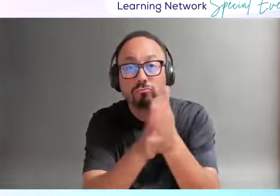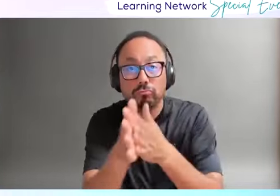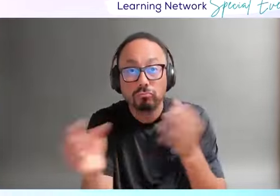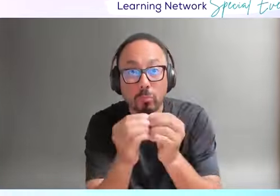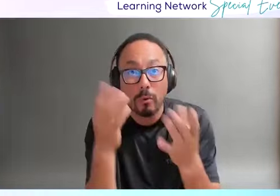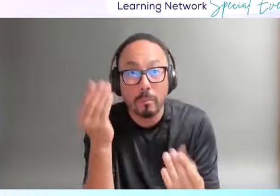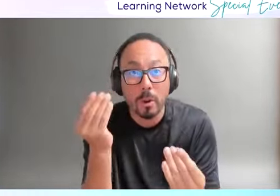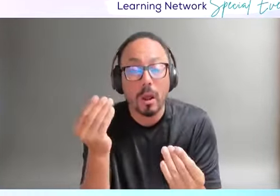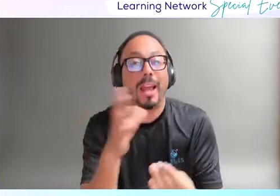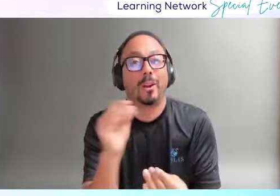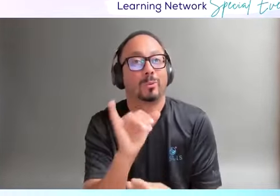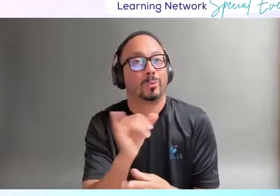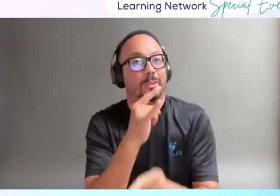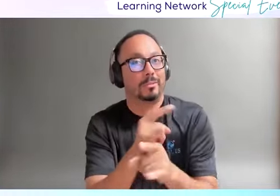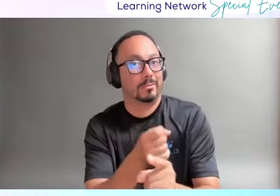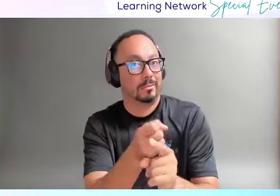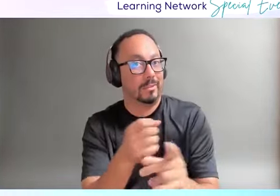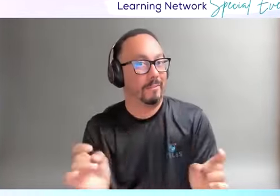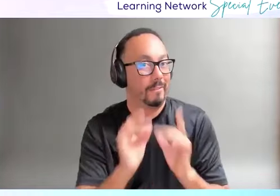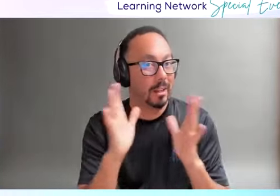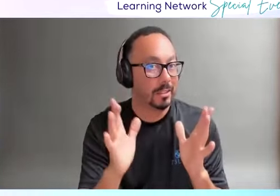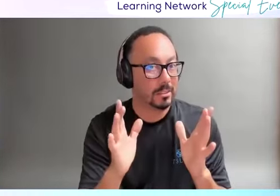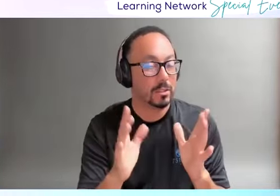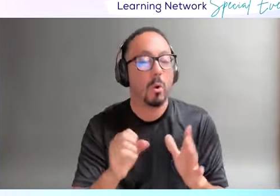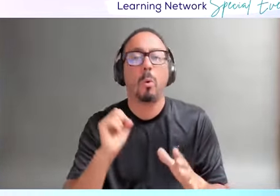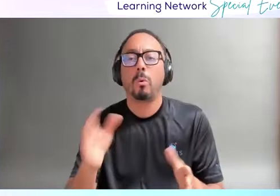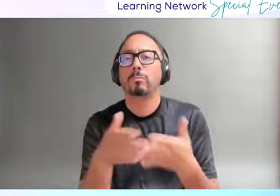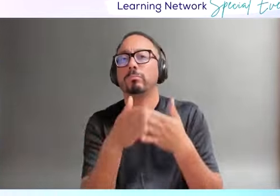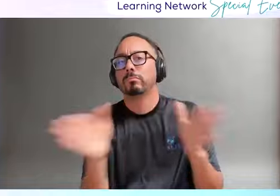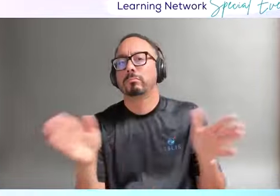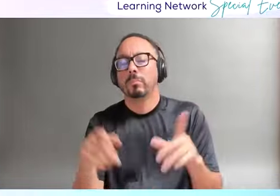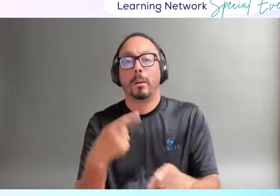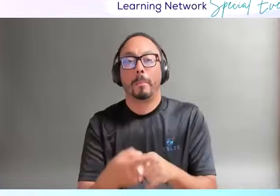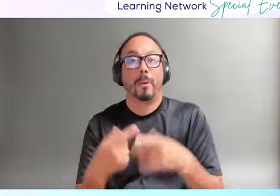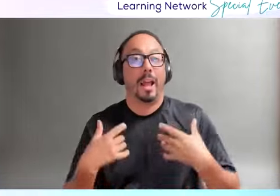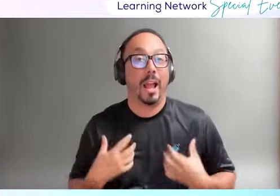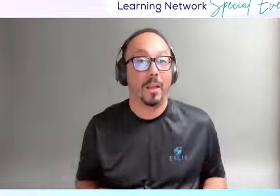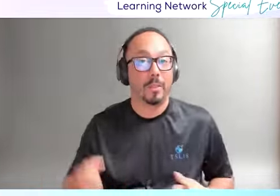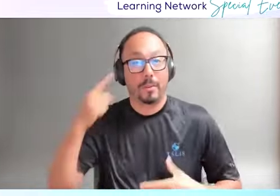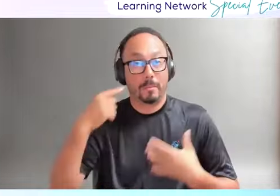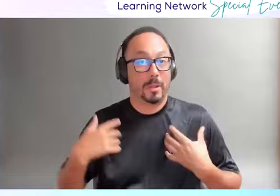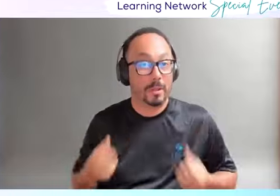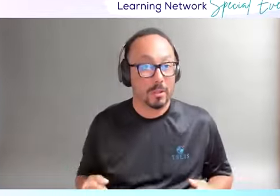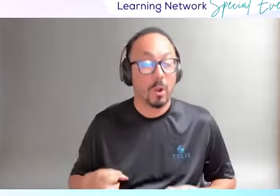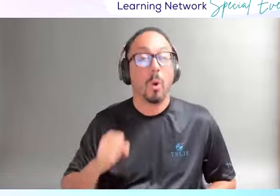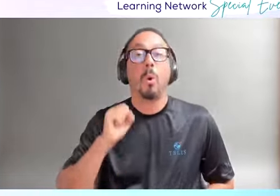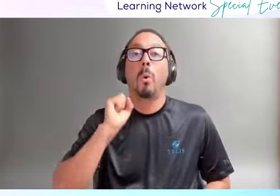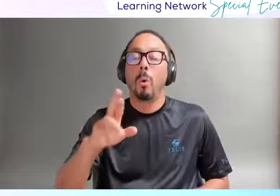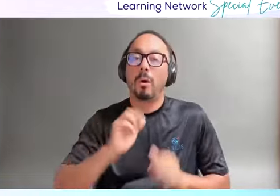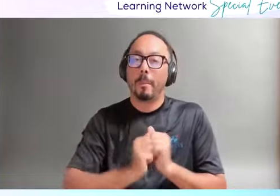violence, or in other cases, in general, on health and mental health, or on reproductive health. These are 2